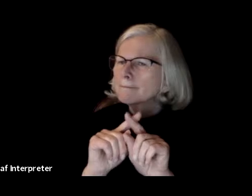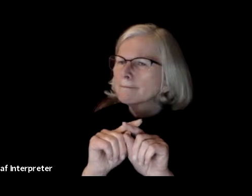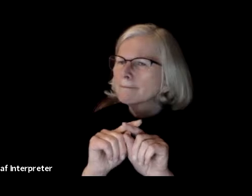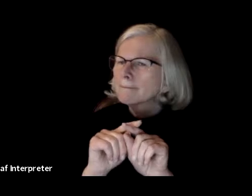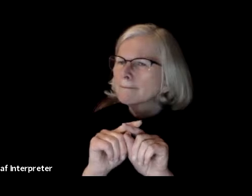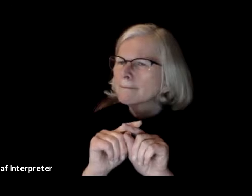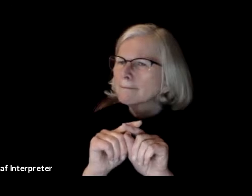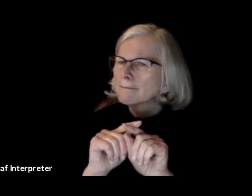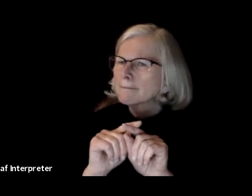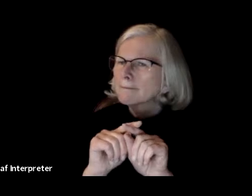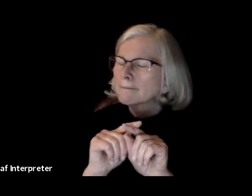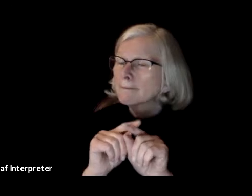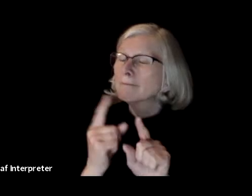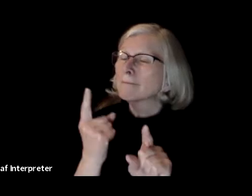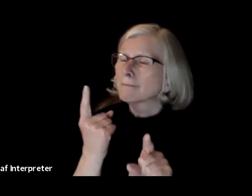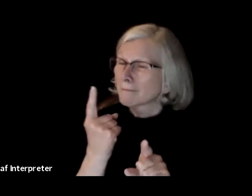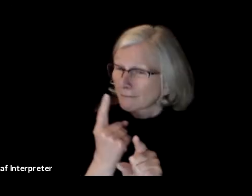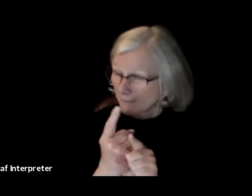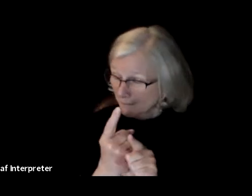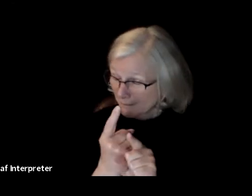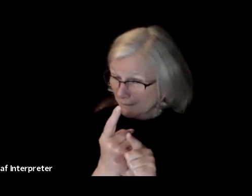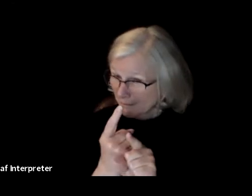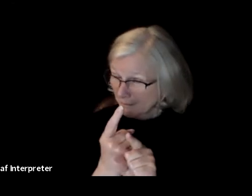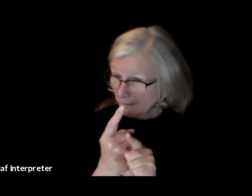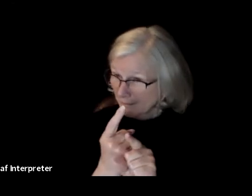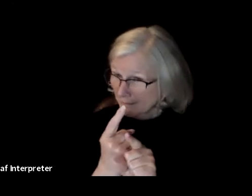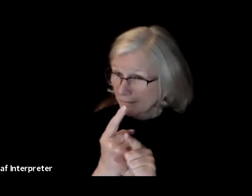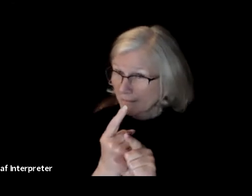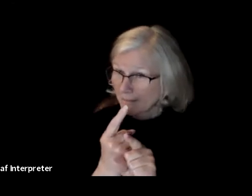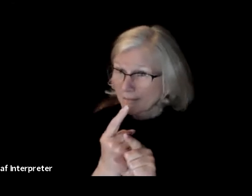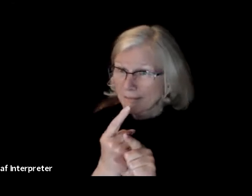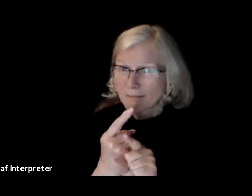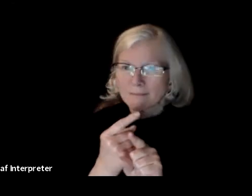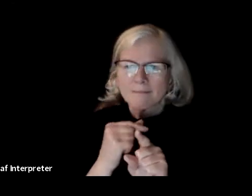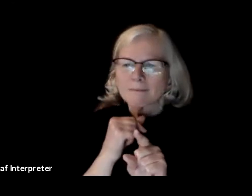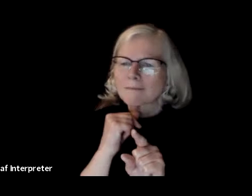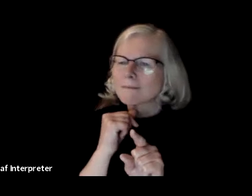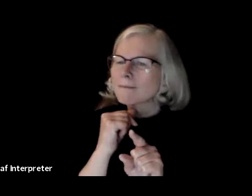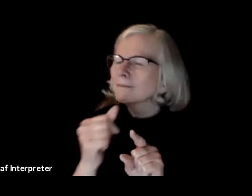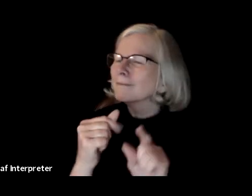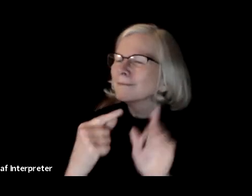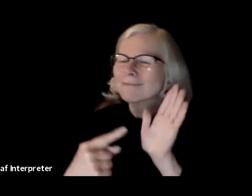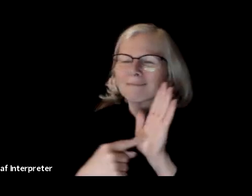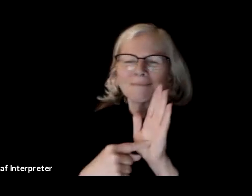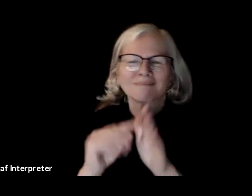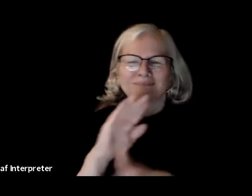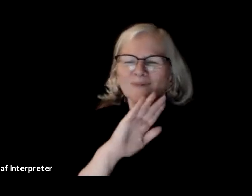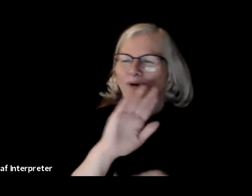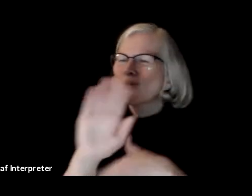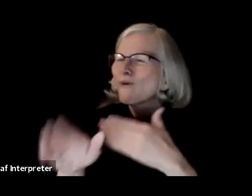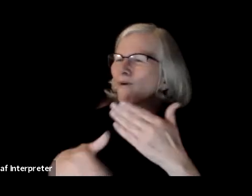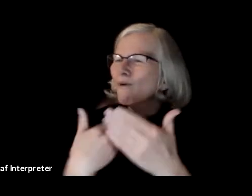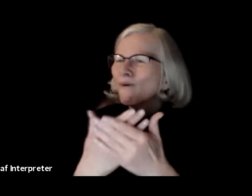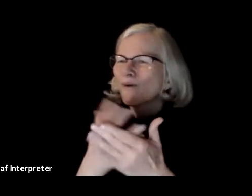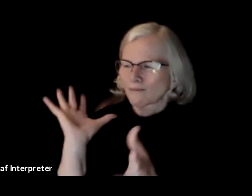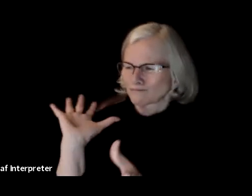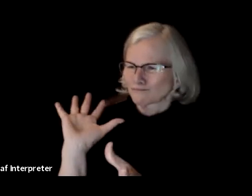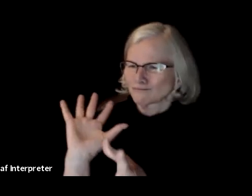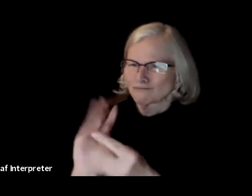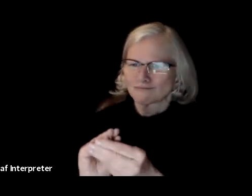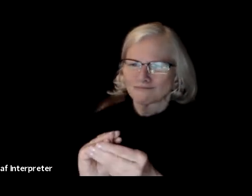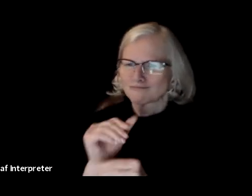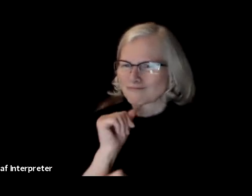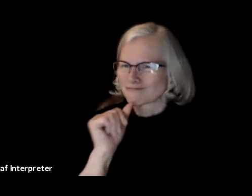yes, exactly. That does not represent the sum total of the circulation of B117 across the